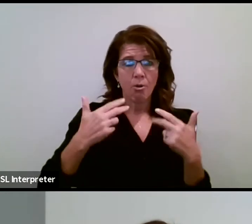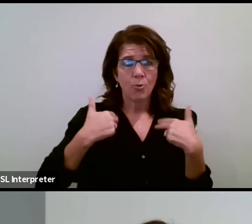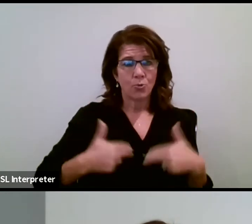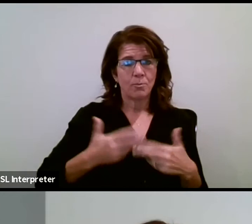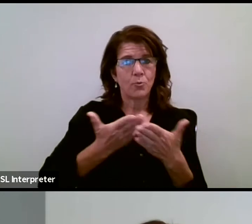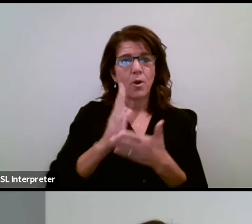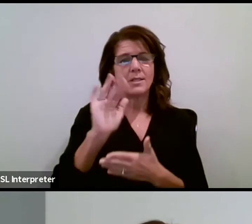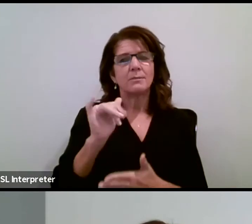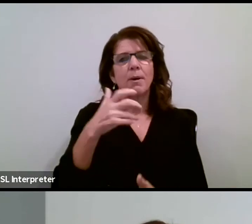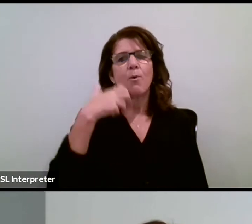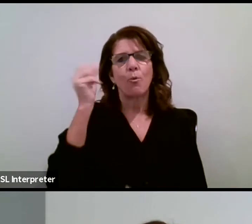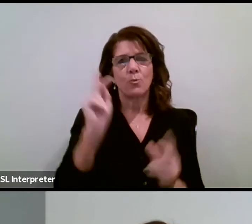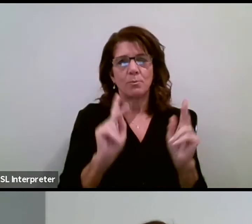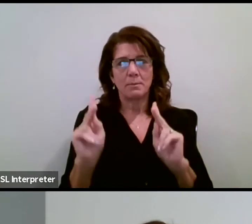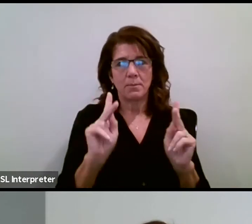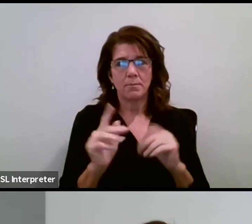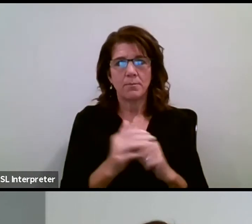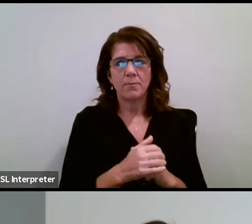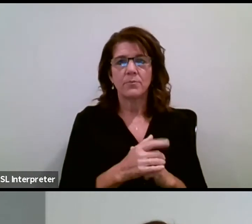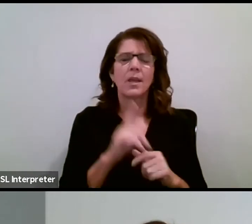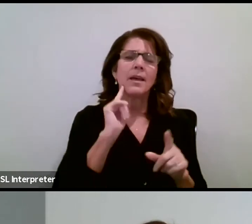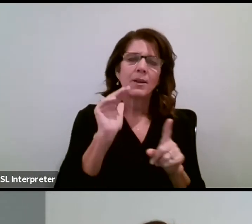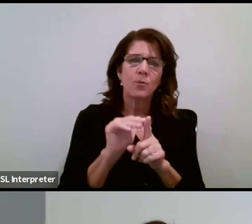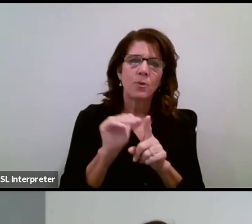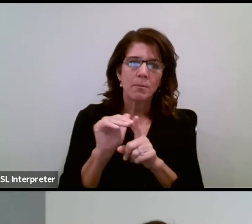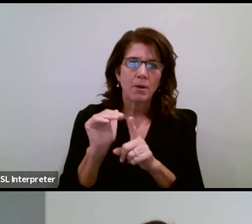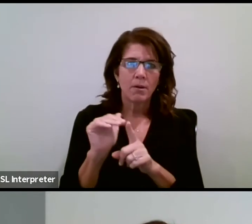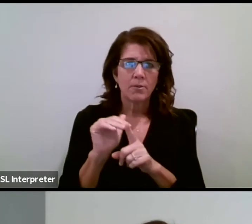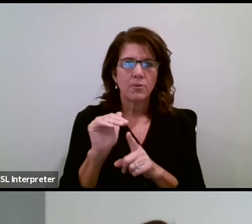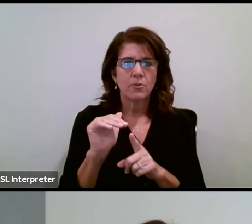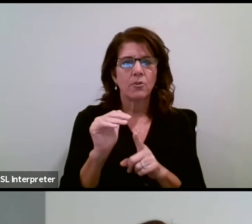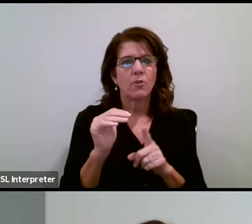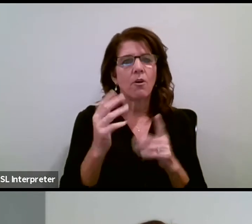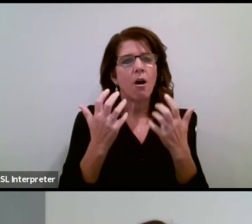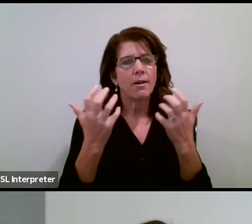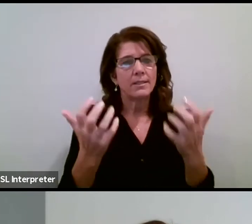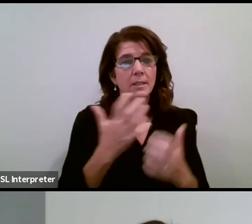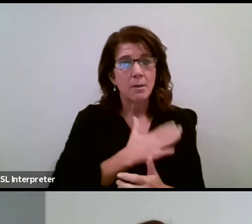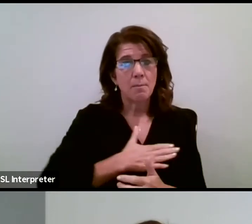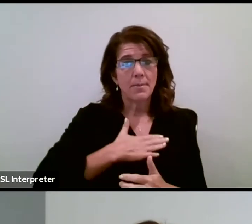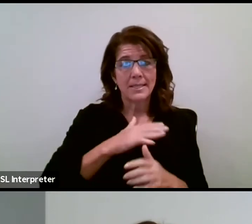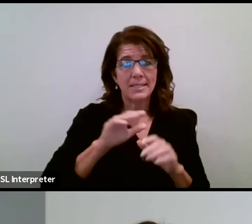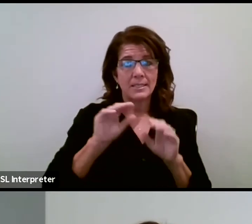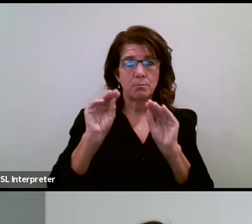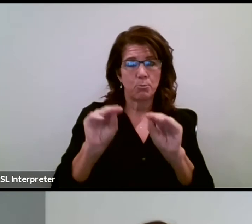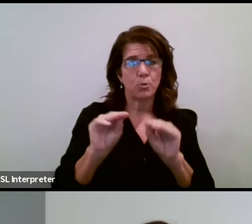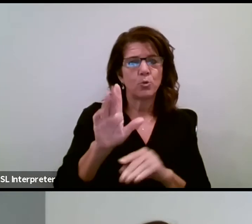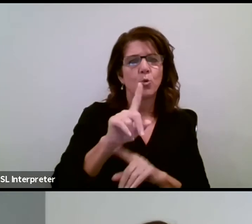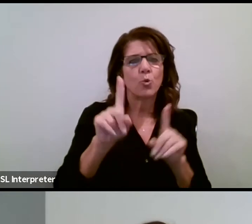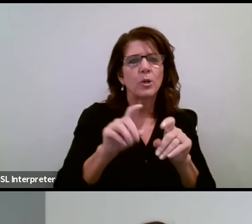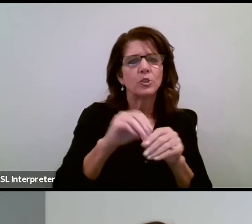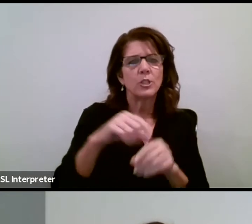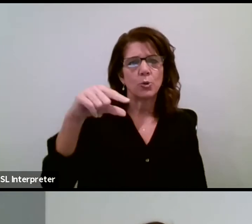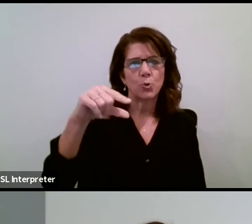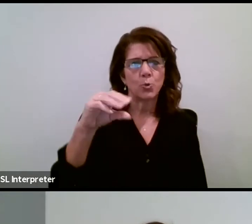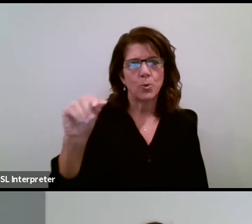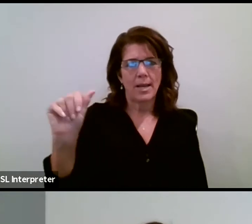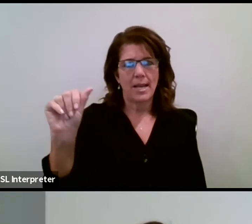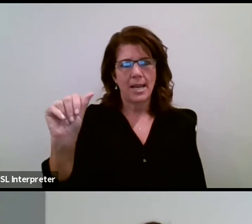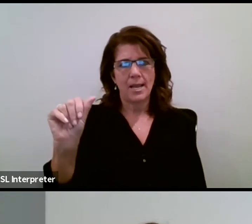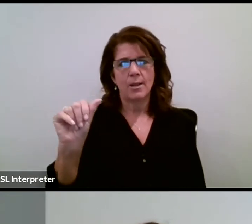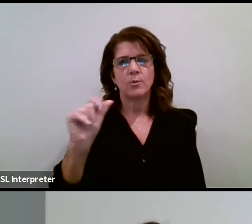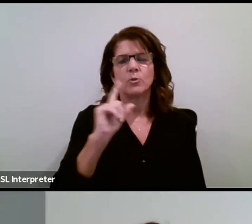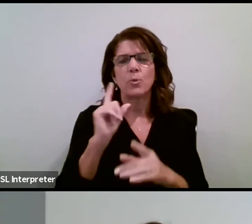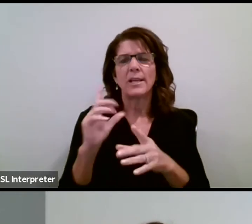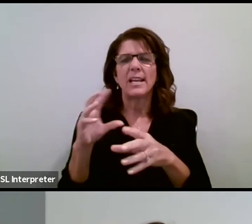by older persons. And just a reminder, dear audience, to please put your questions in the Q&A function so we can weave them into